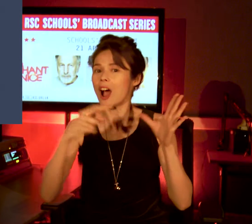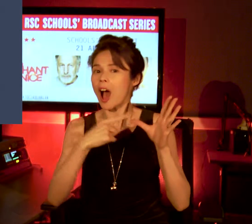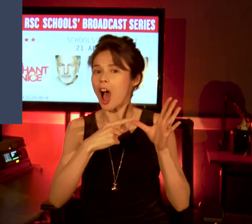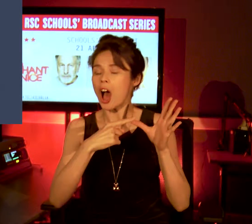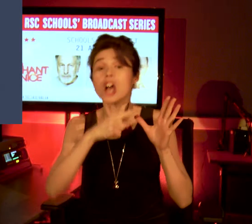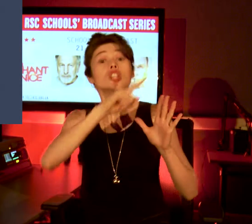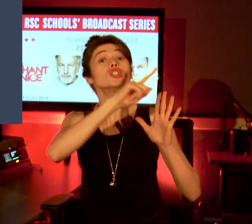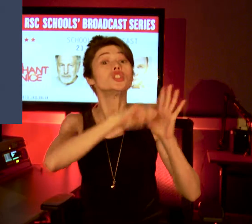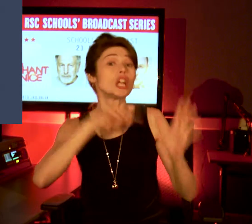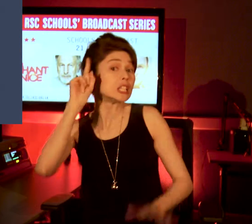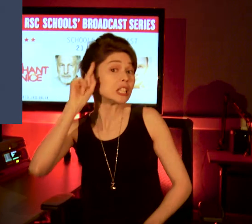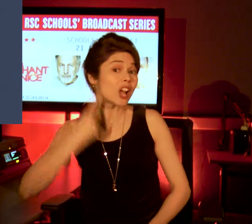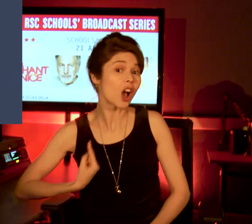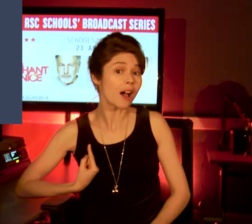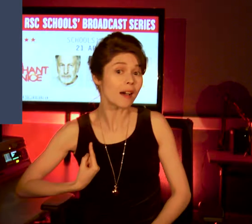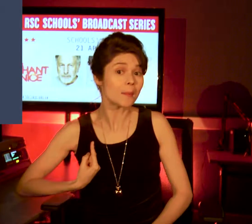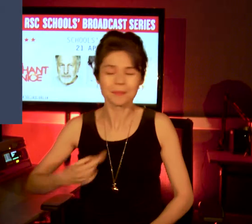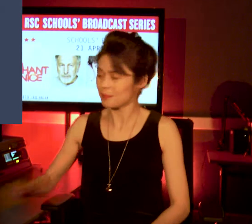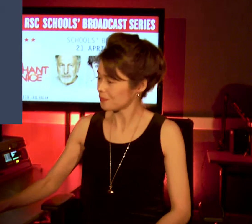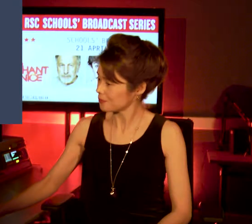Jessica, and her sign name.